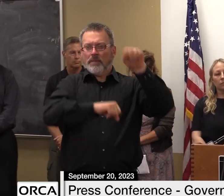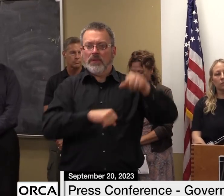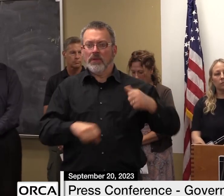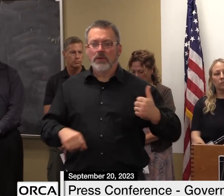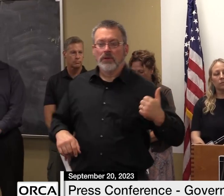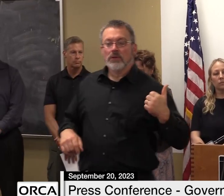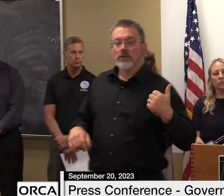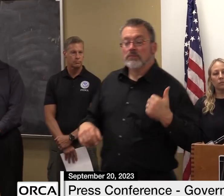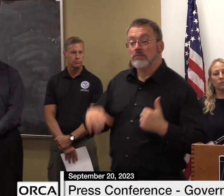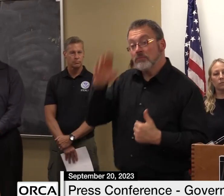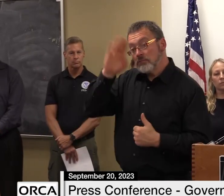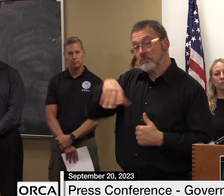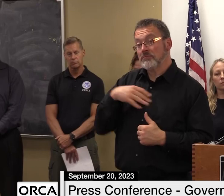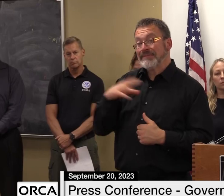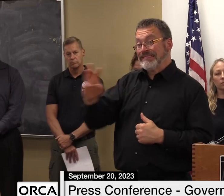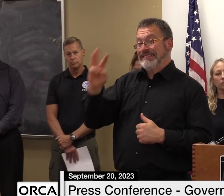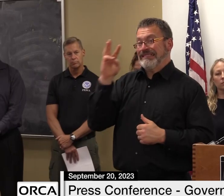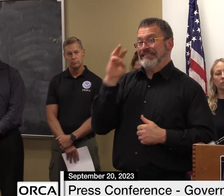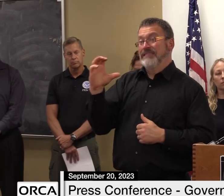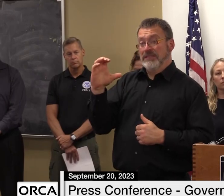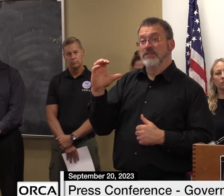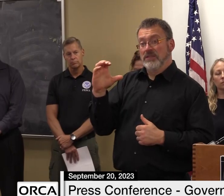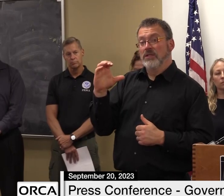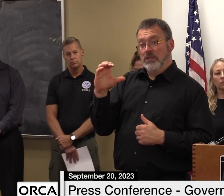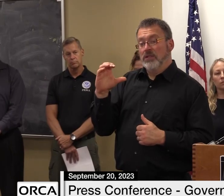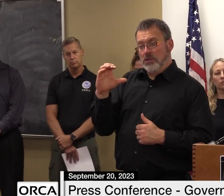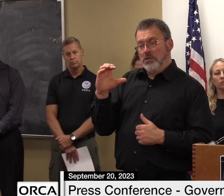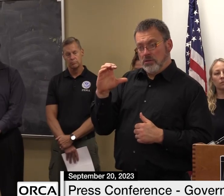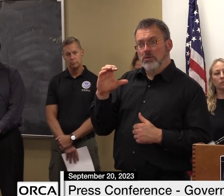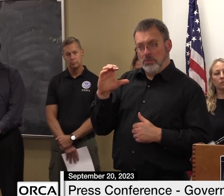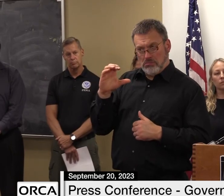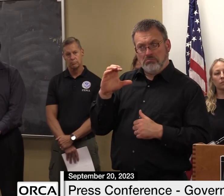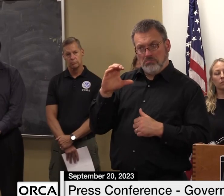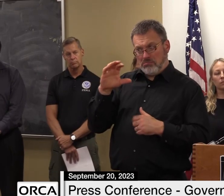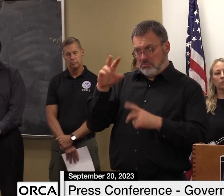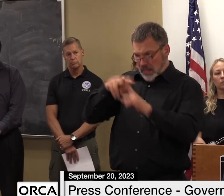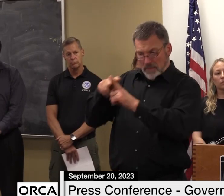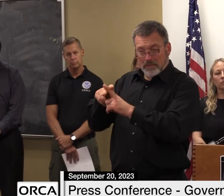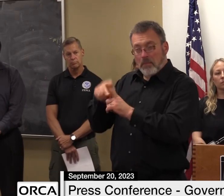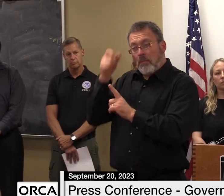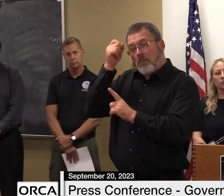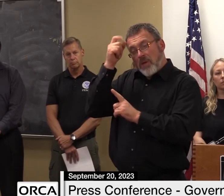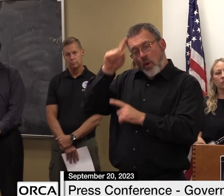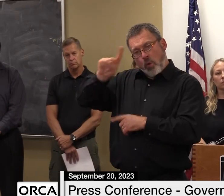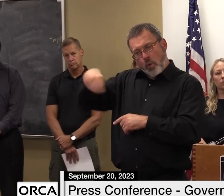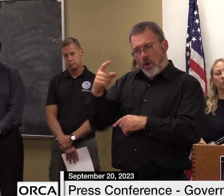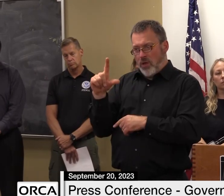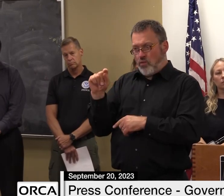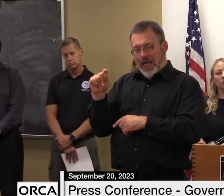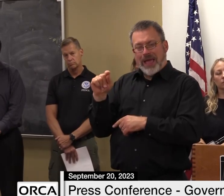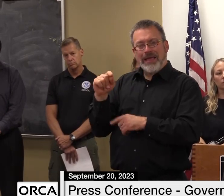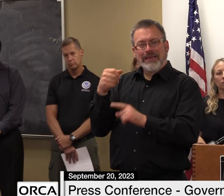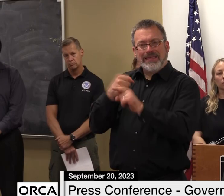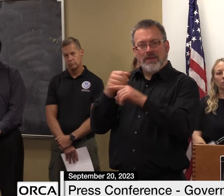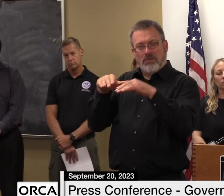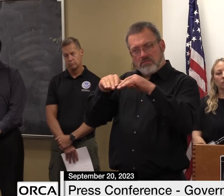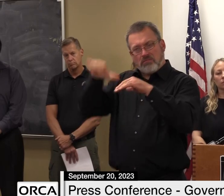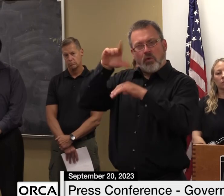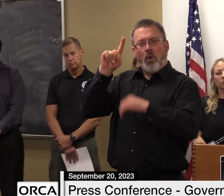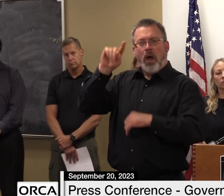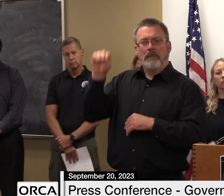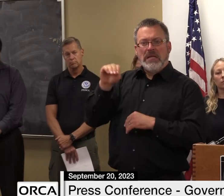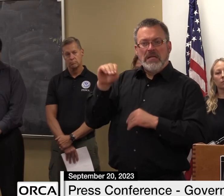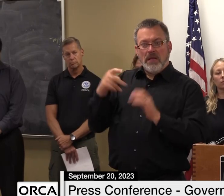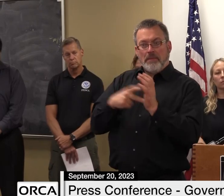the over $1 million worth of damage. That doesn't mean that they're the larger business. It just means they have the largest impact of the physical